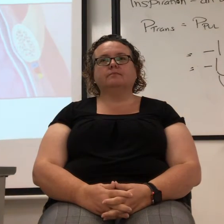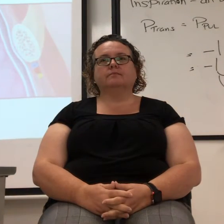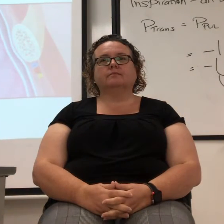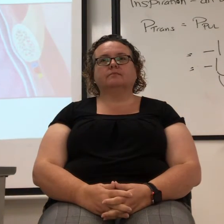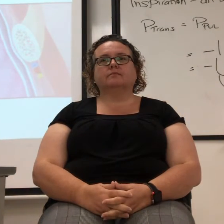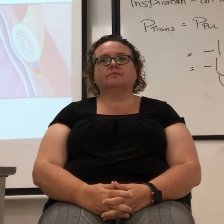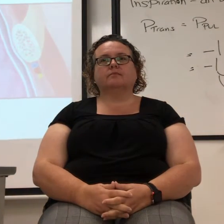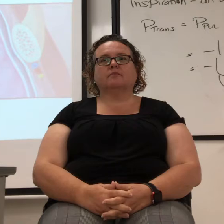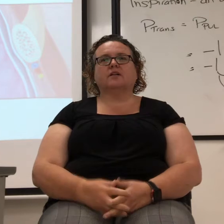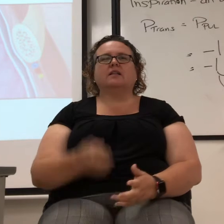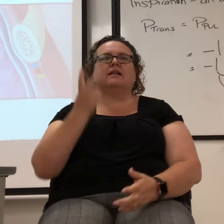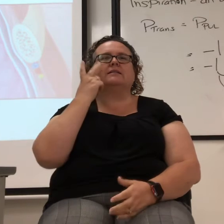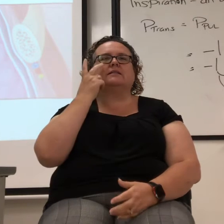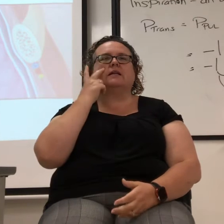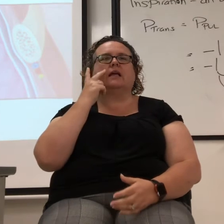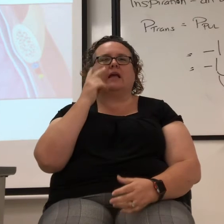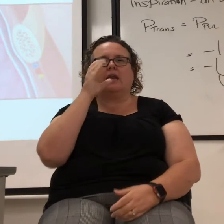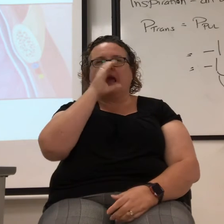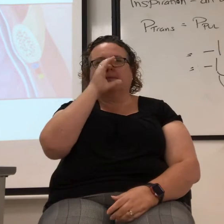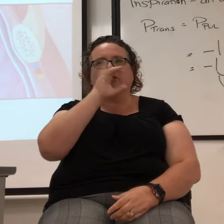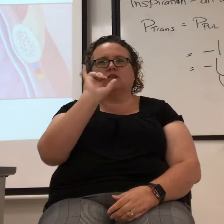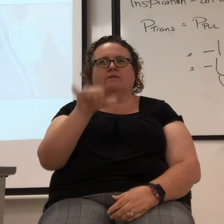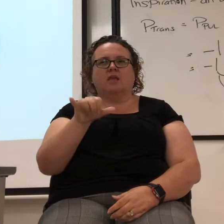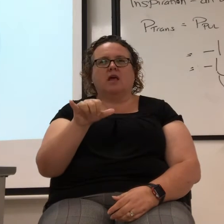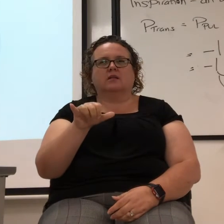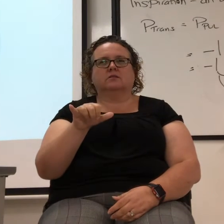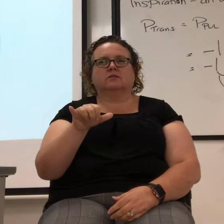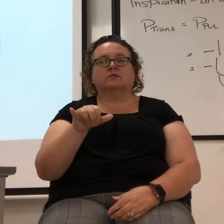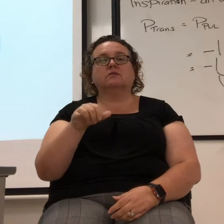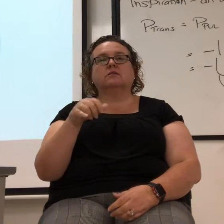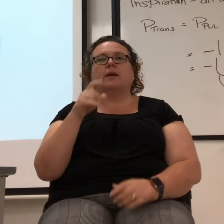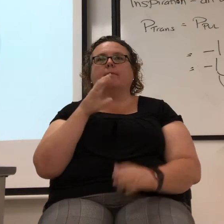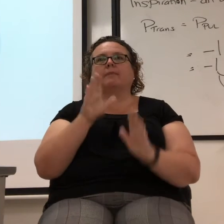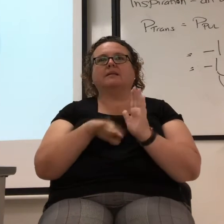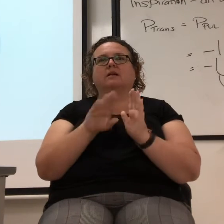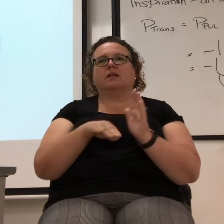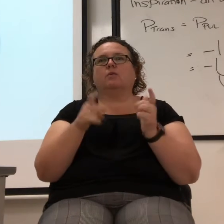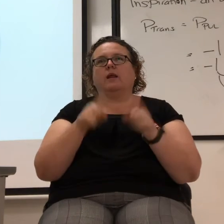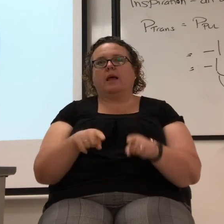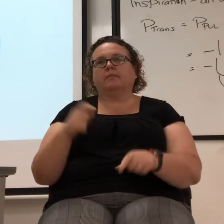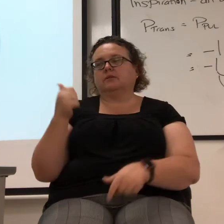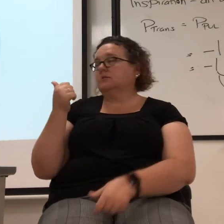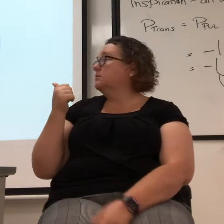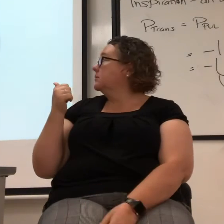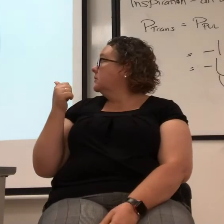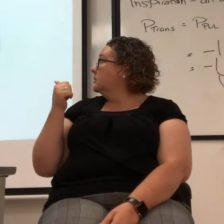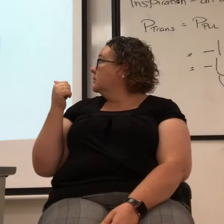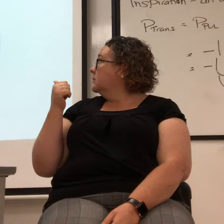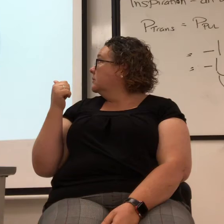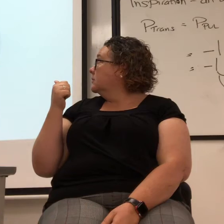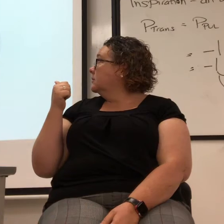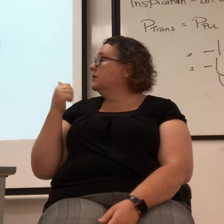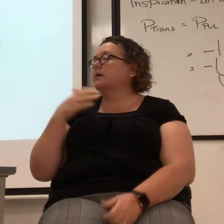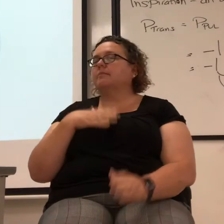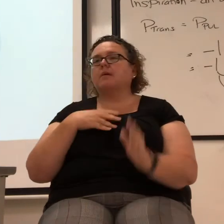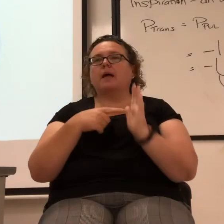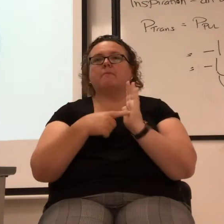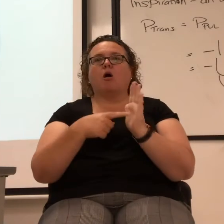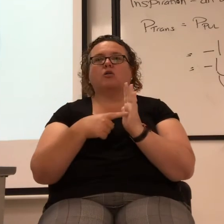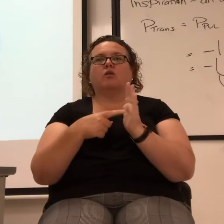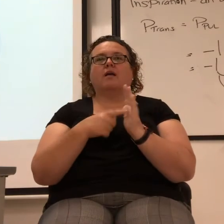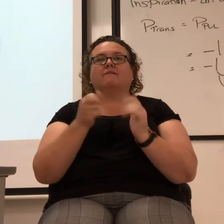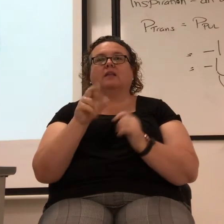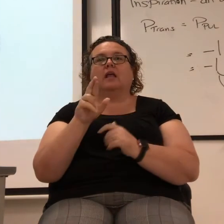Let's kind of look at an animation of that PowerPoint. And here's basically what we got here. Here's my model of the